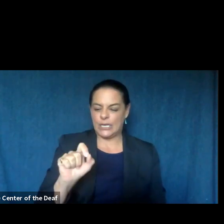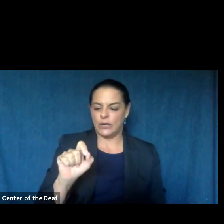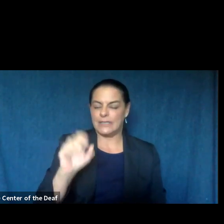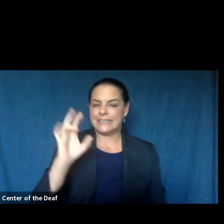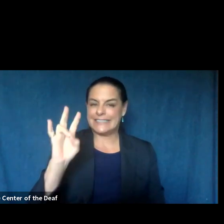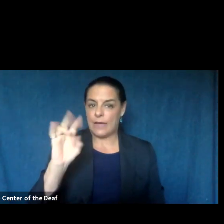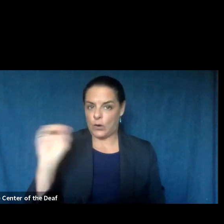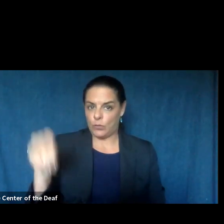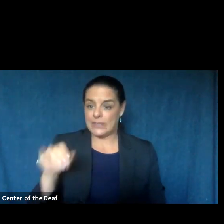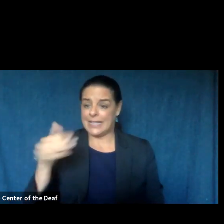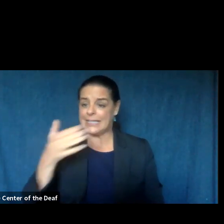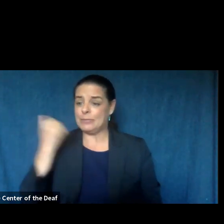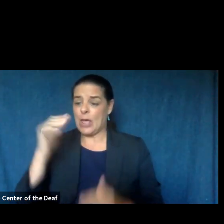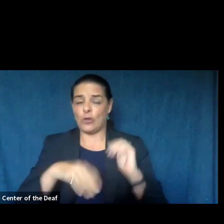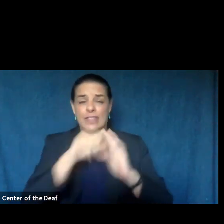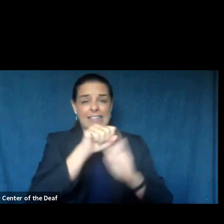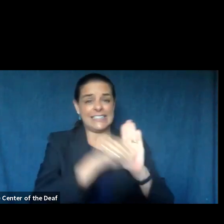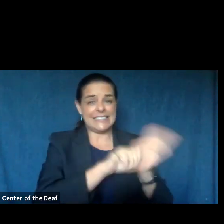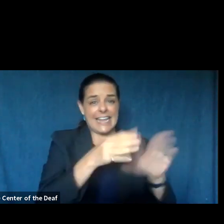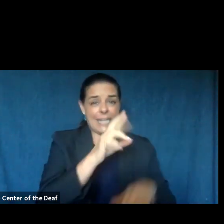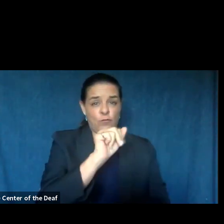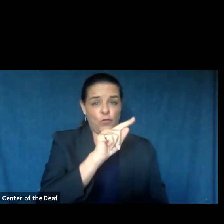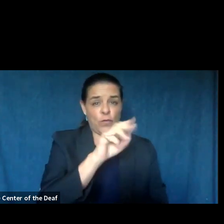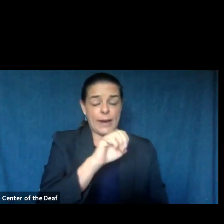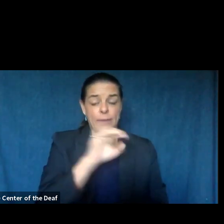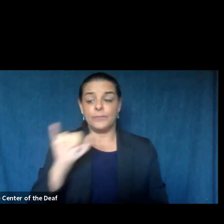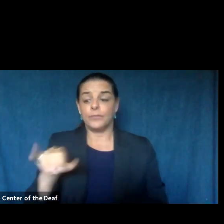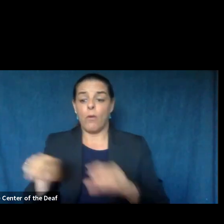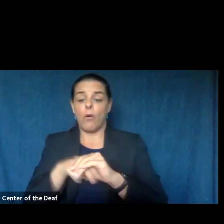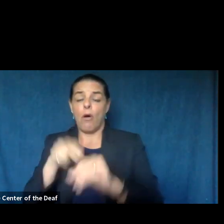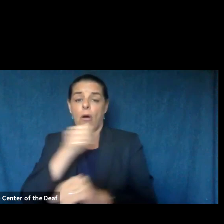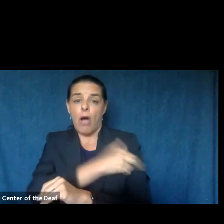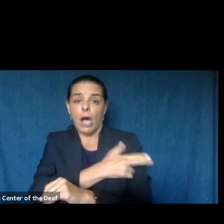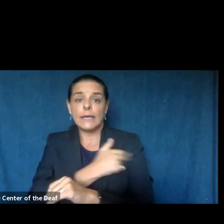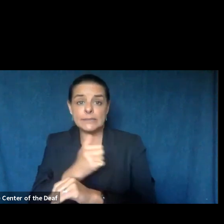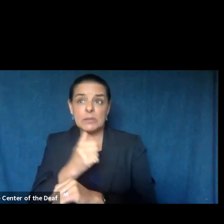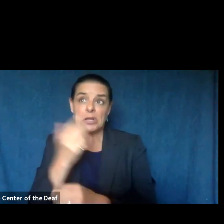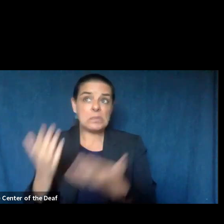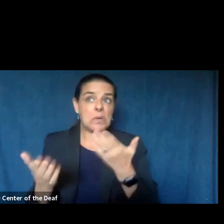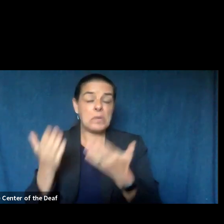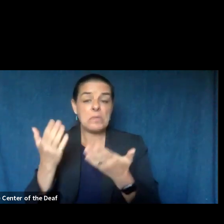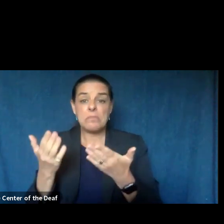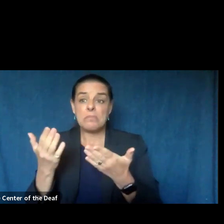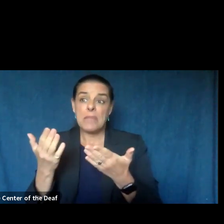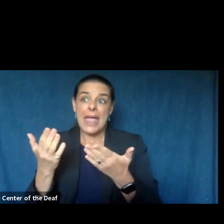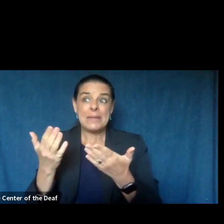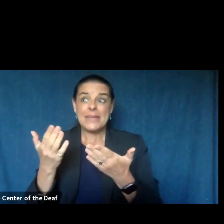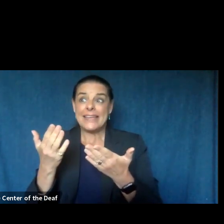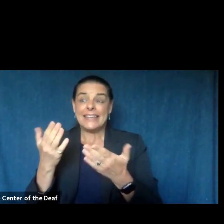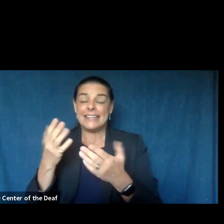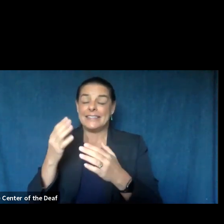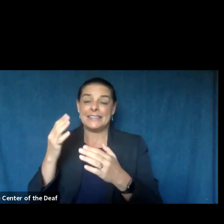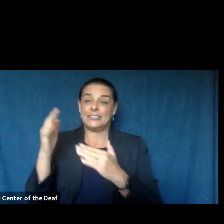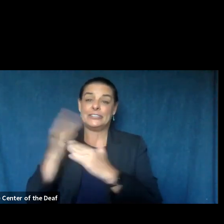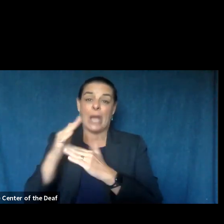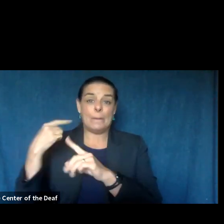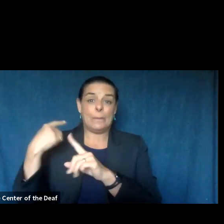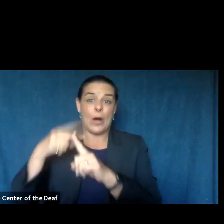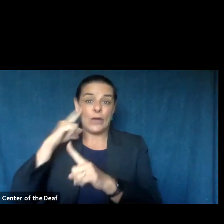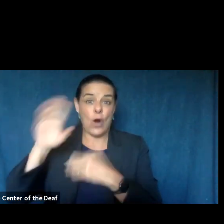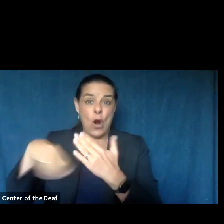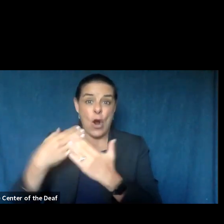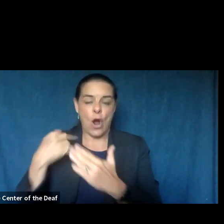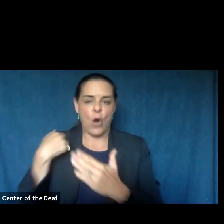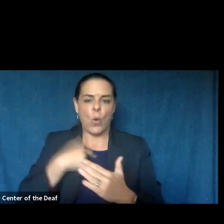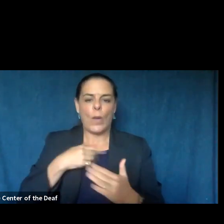rate overall. Hospitalization is maybe a shining light in all of this. We peaked